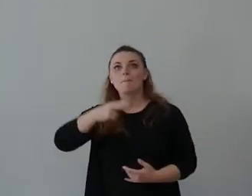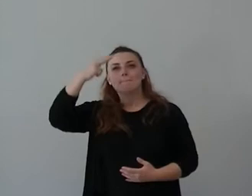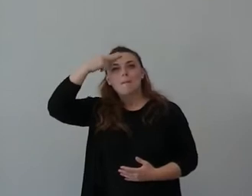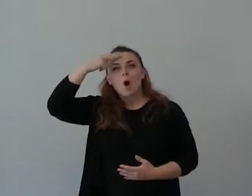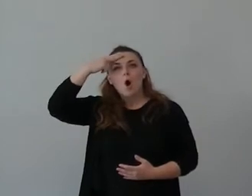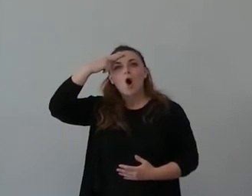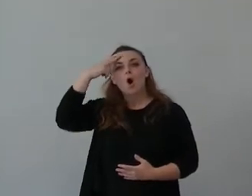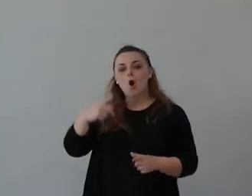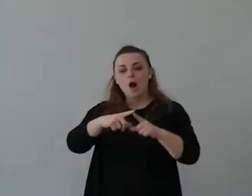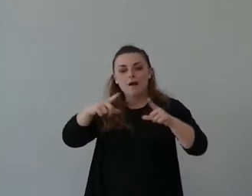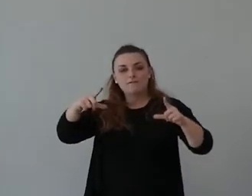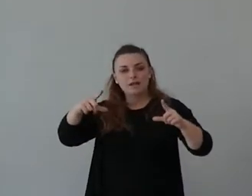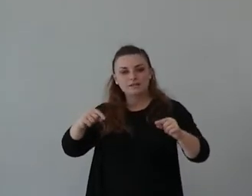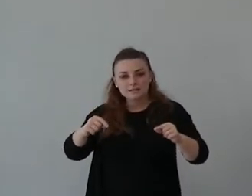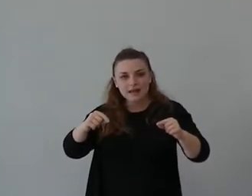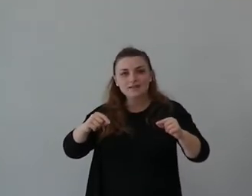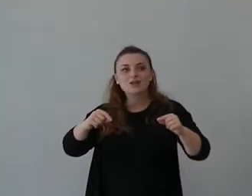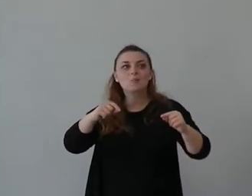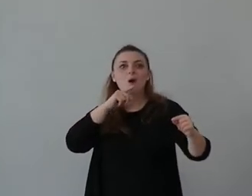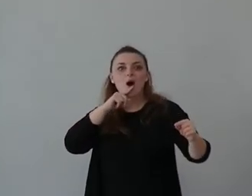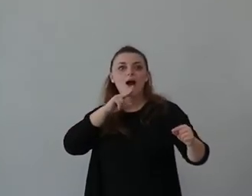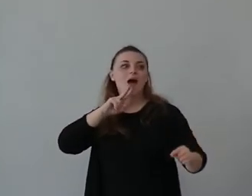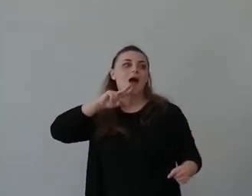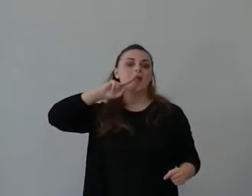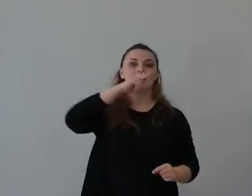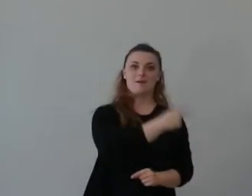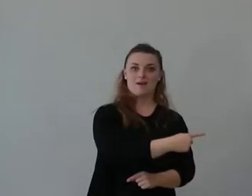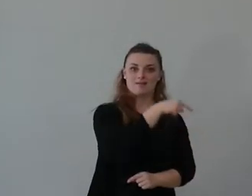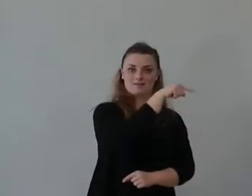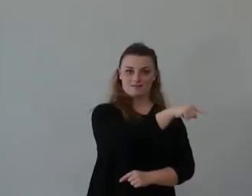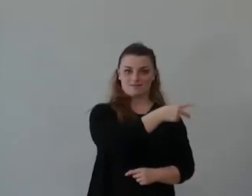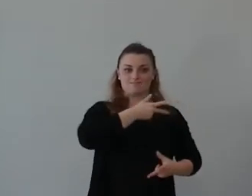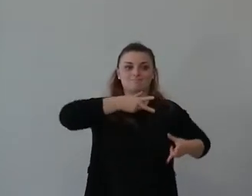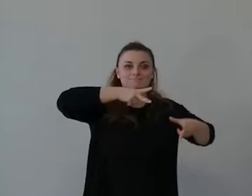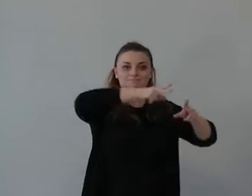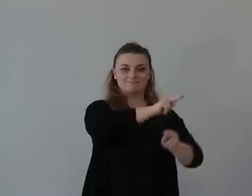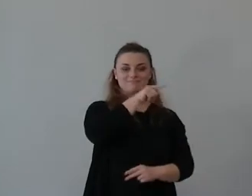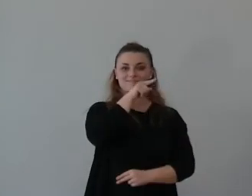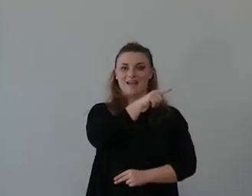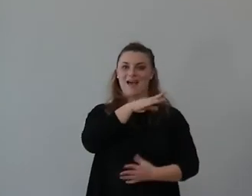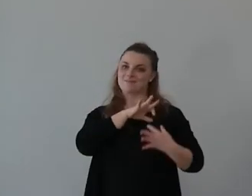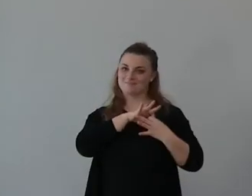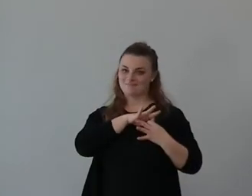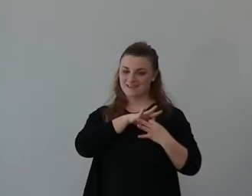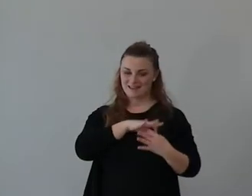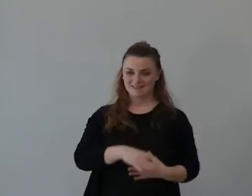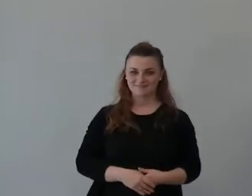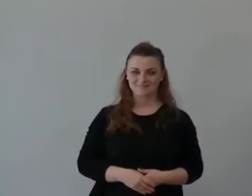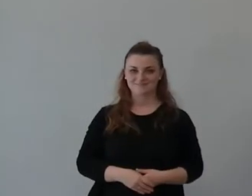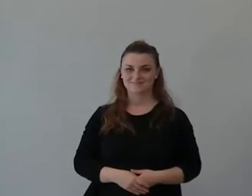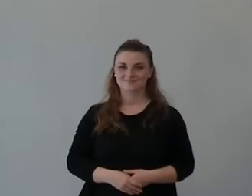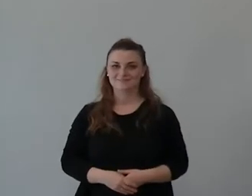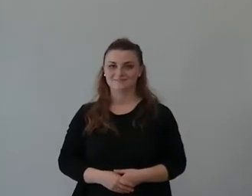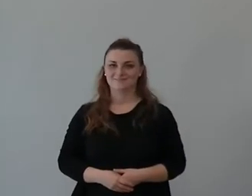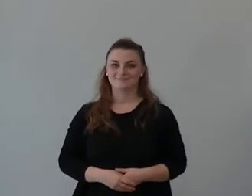memorizzare. I didn't know when she would call me, she didn't know when I would call her, so we had to be ready to go. Non sapevo di preciso